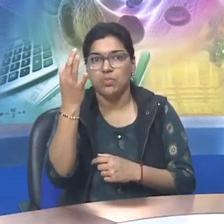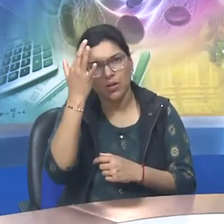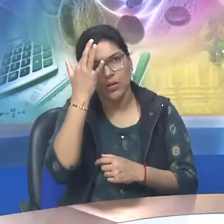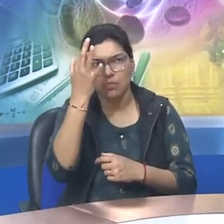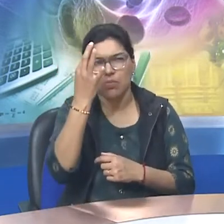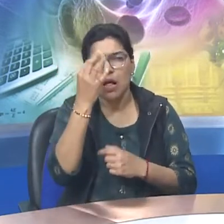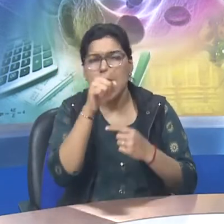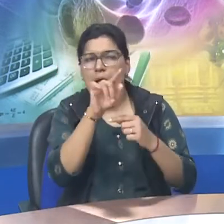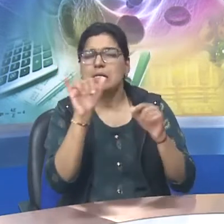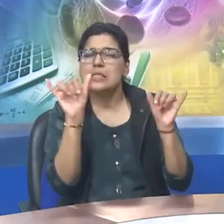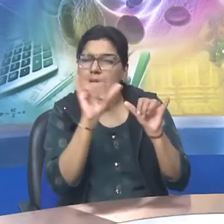She